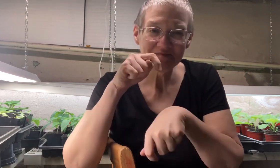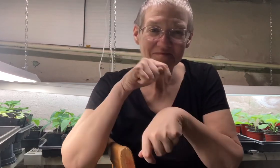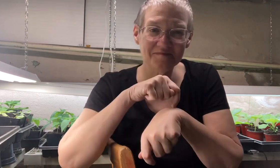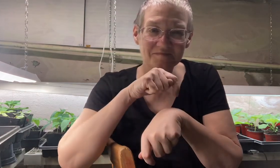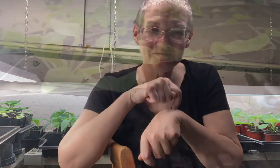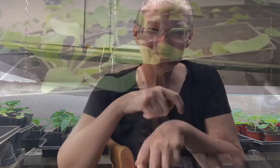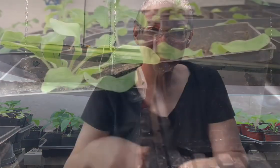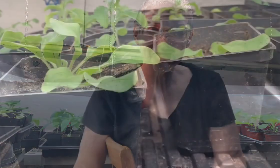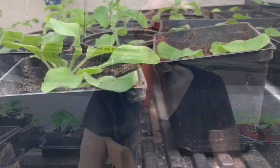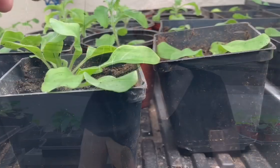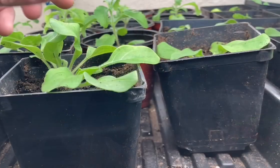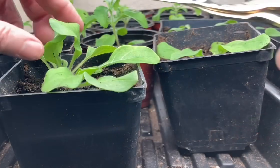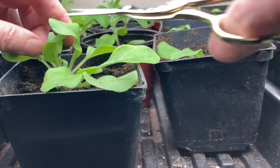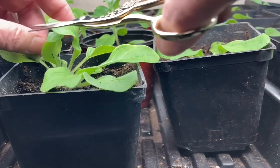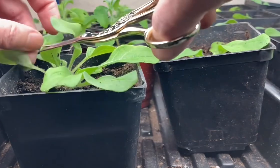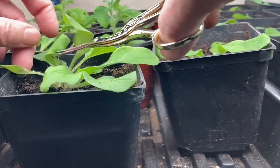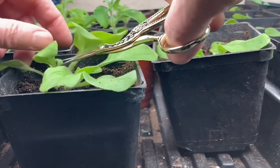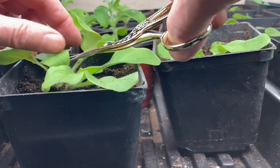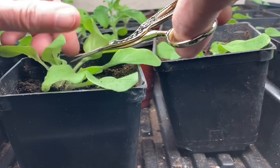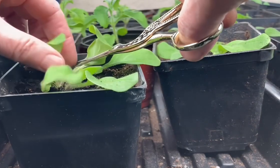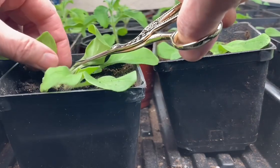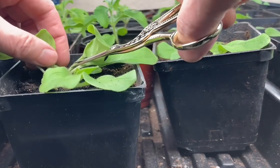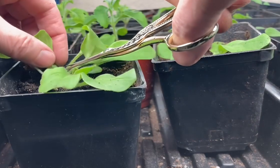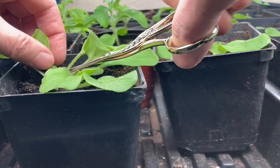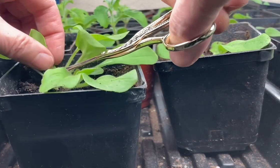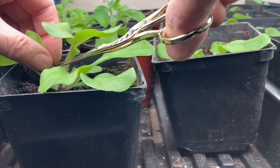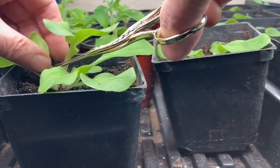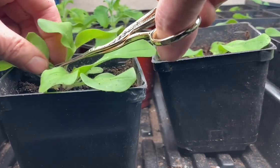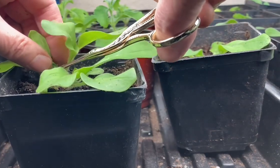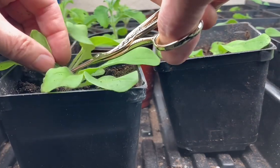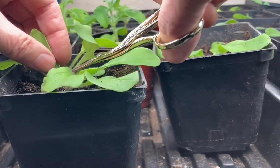And I'll pinch them back several times before then.